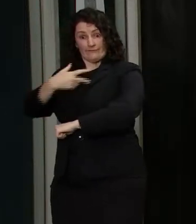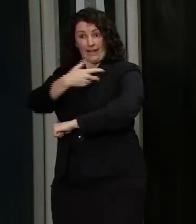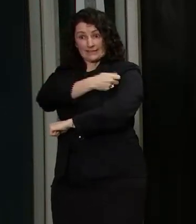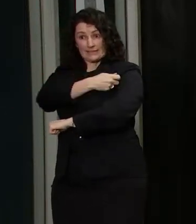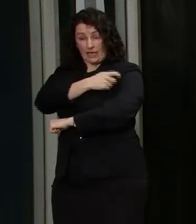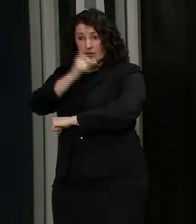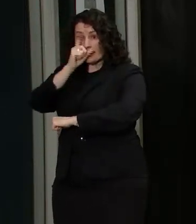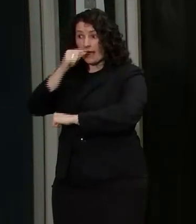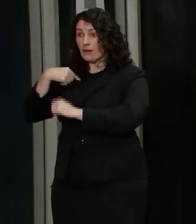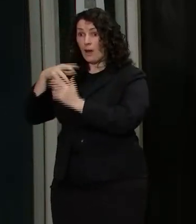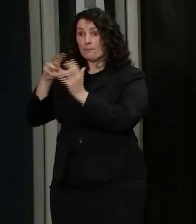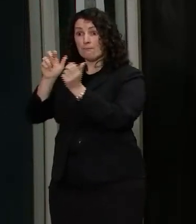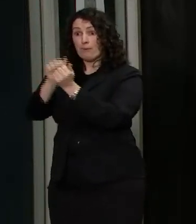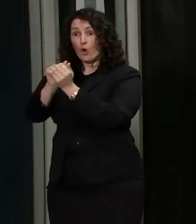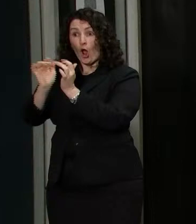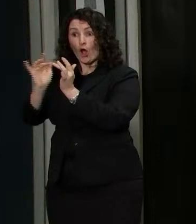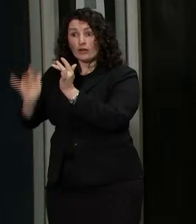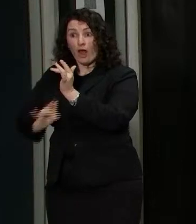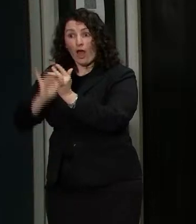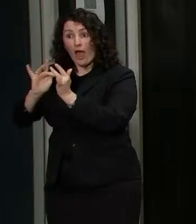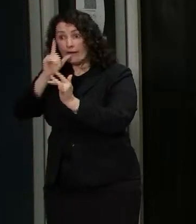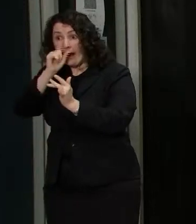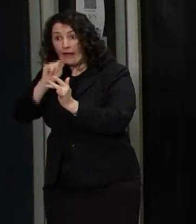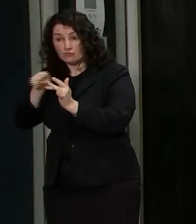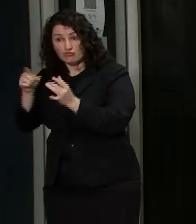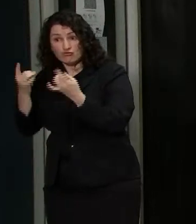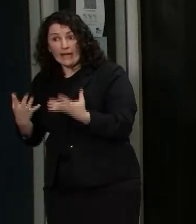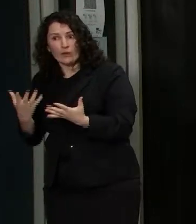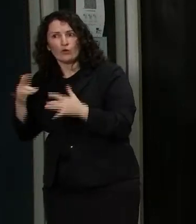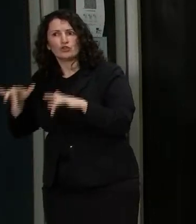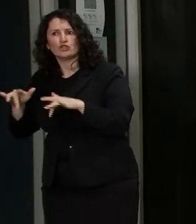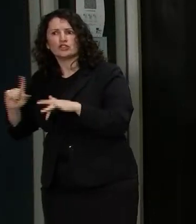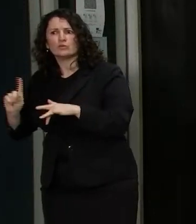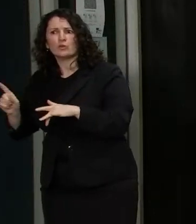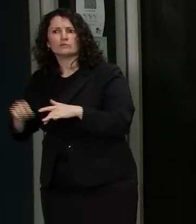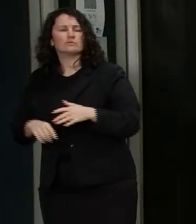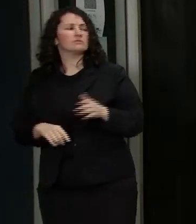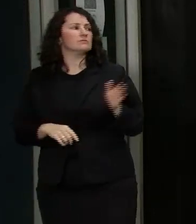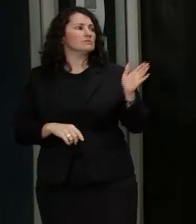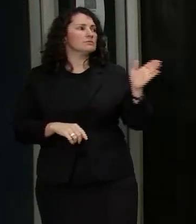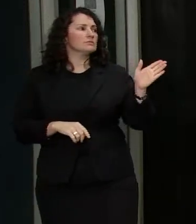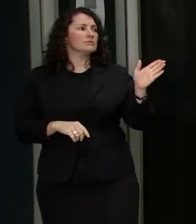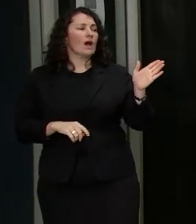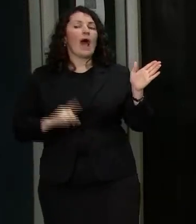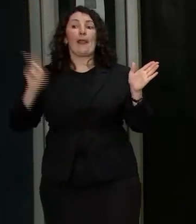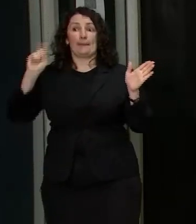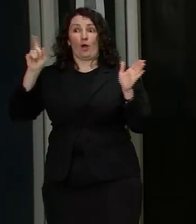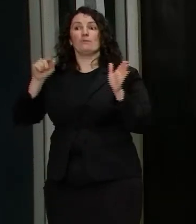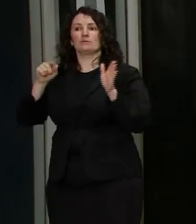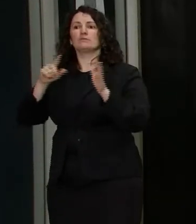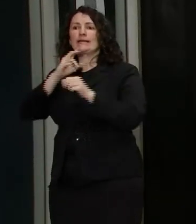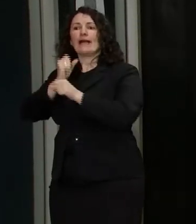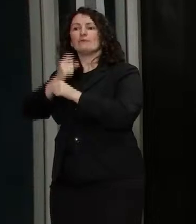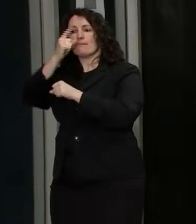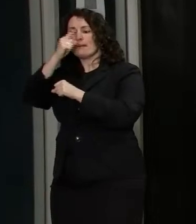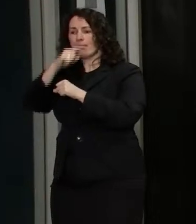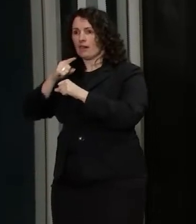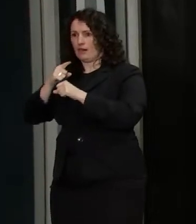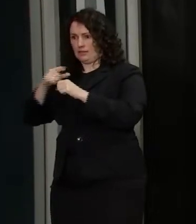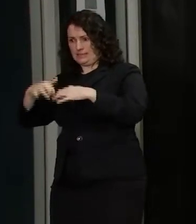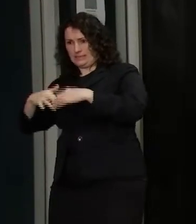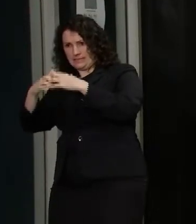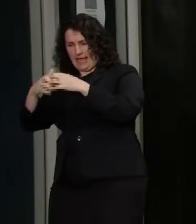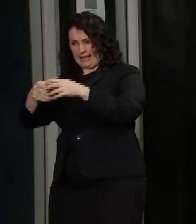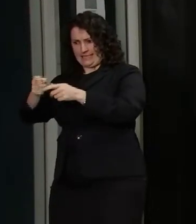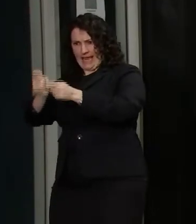We are testing it, as I understand, through the department, and that is happening. I understand through this